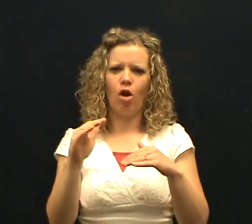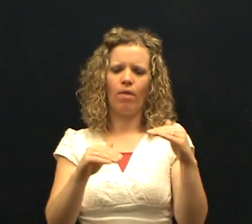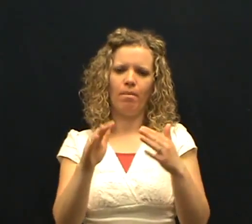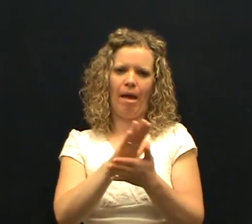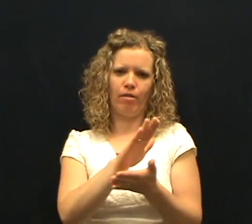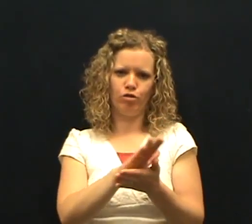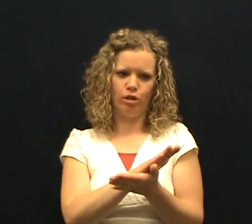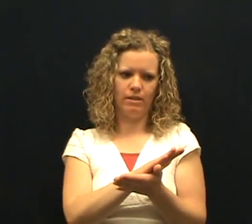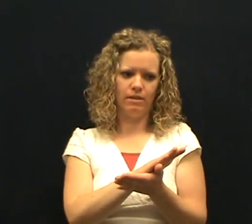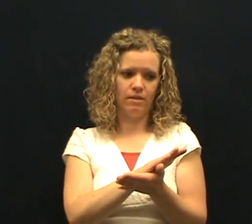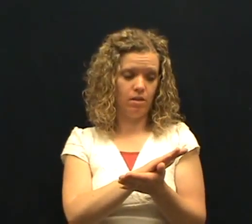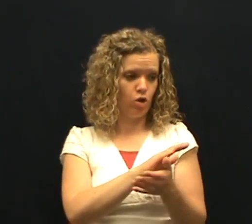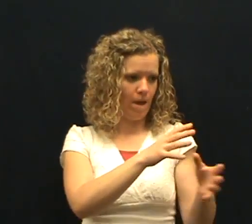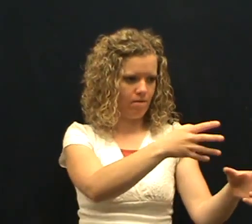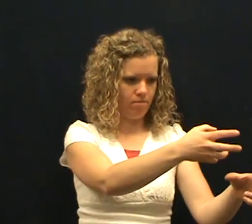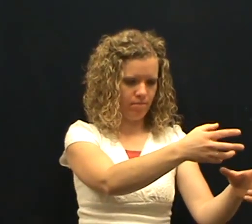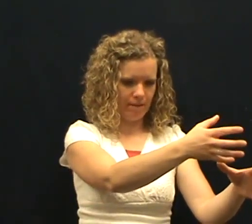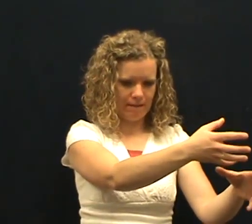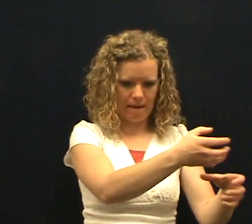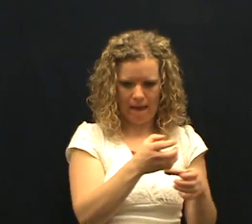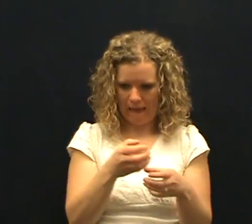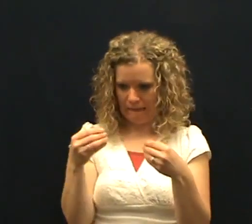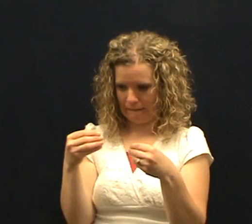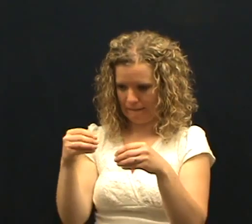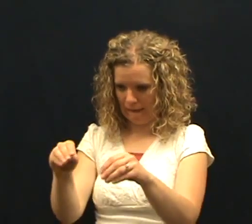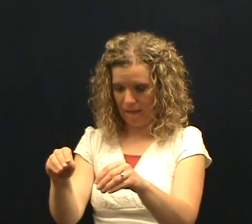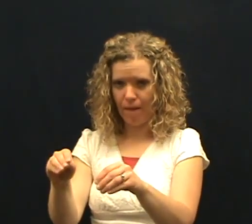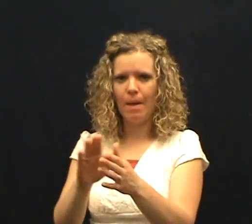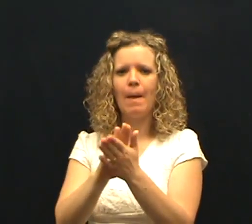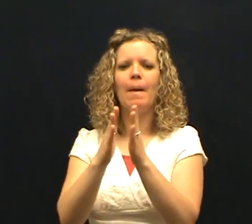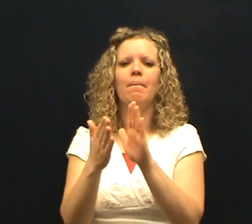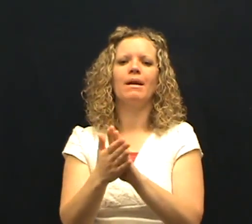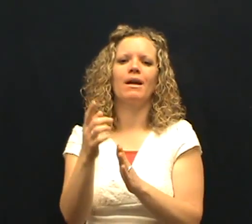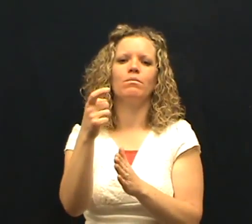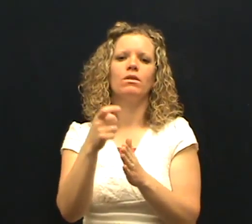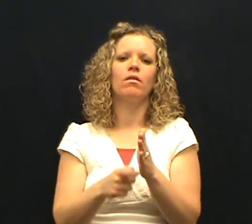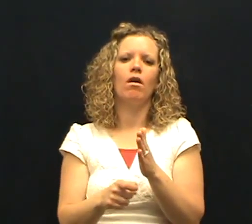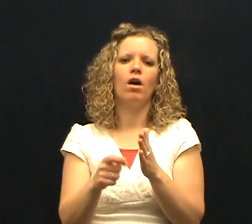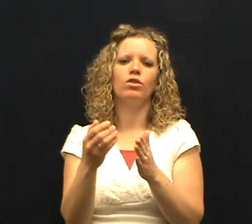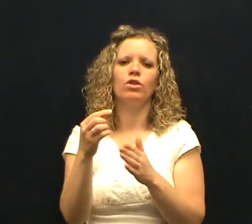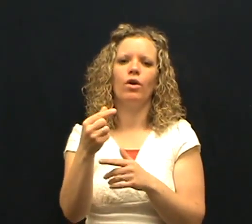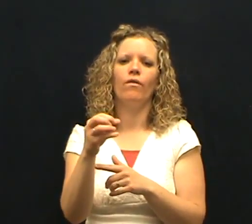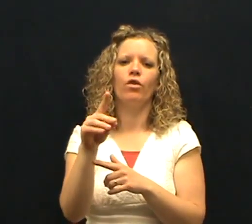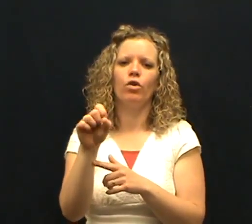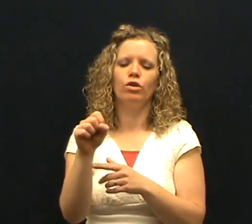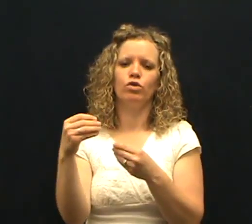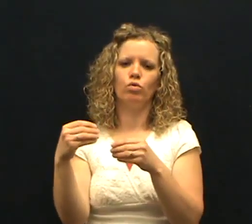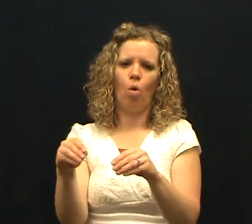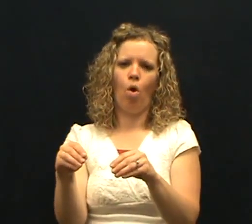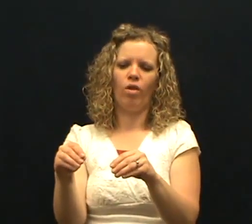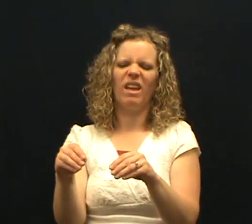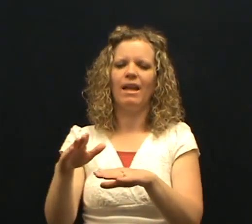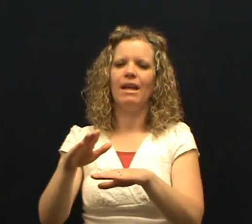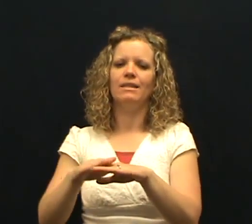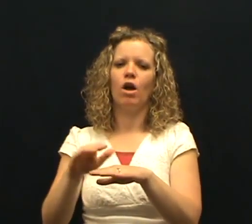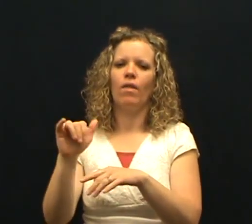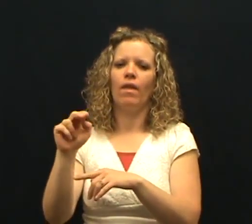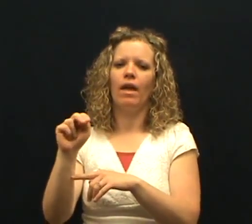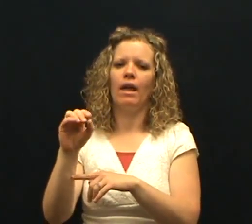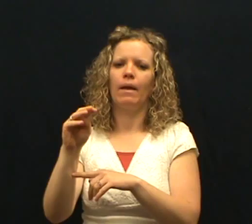that's actually a cost of goods sold, and it shows up on the income statement. So unsold